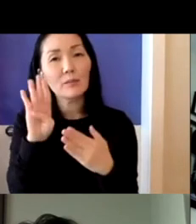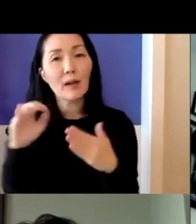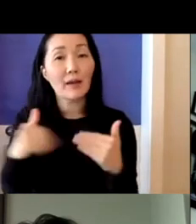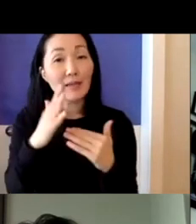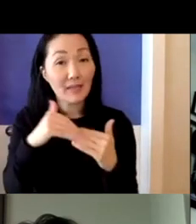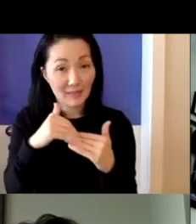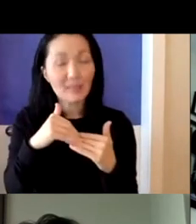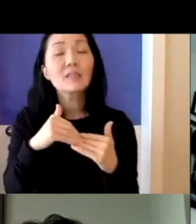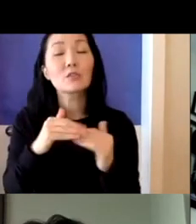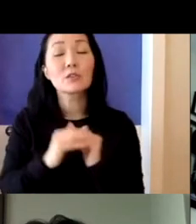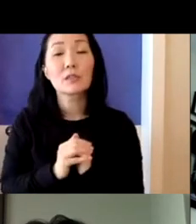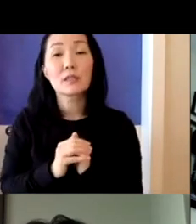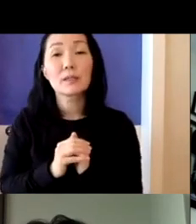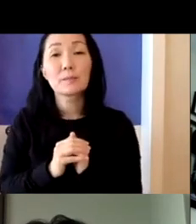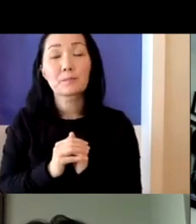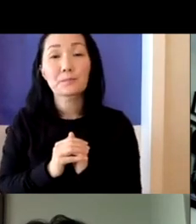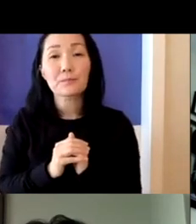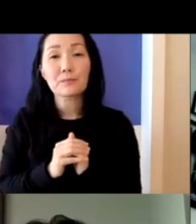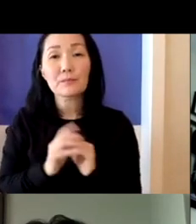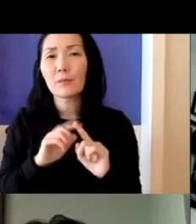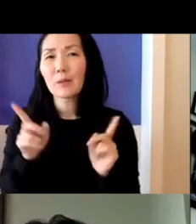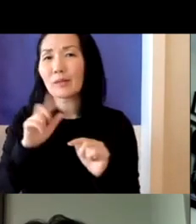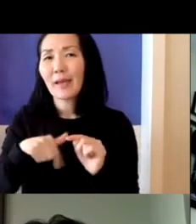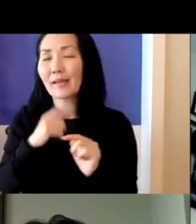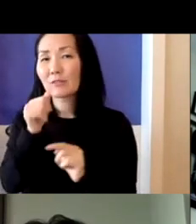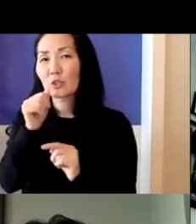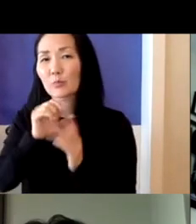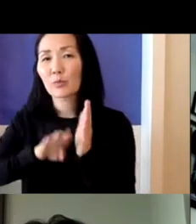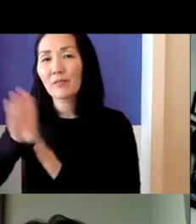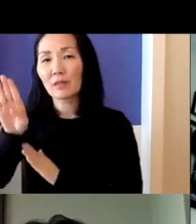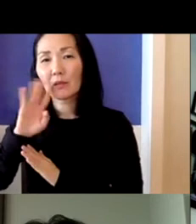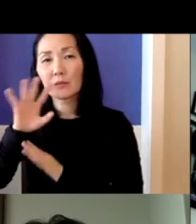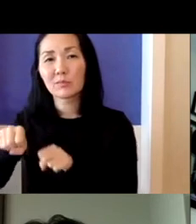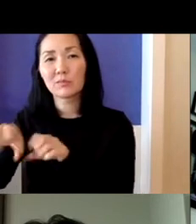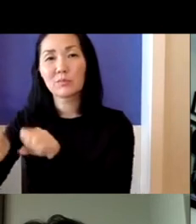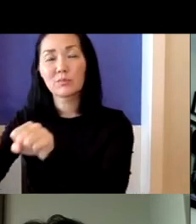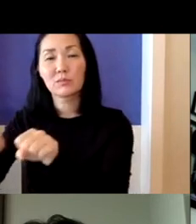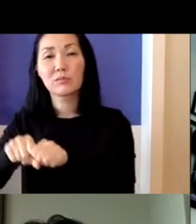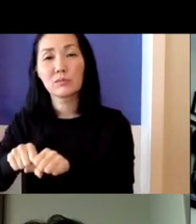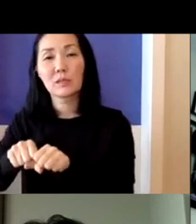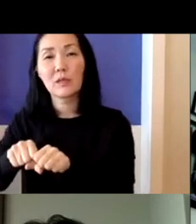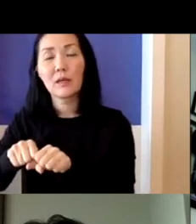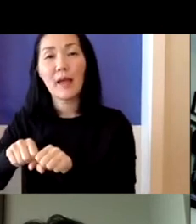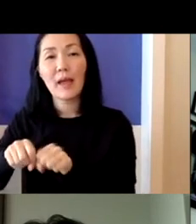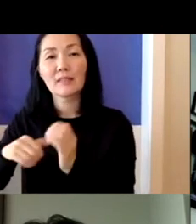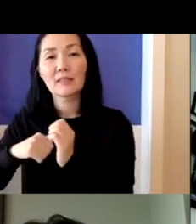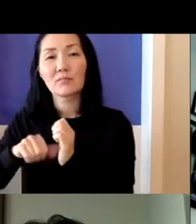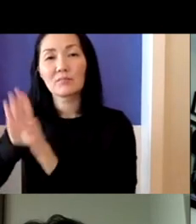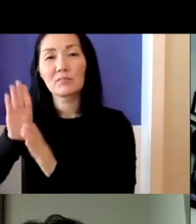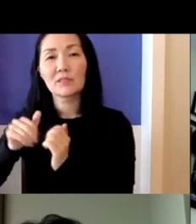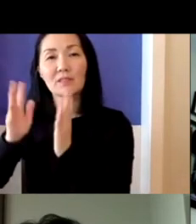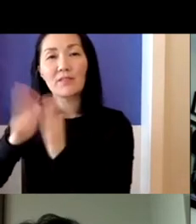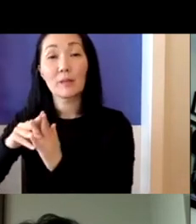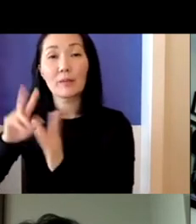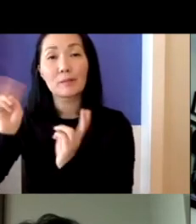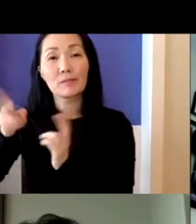we can't just have, private developers, swallowing up all the profits of, developing high-end housing.